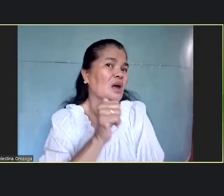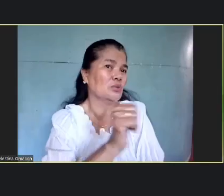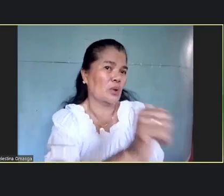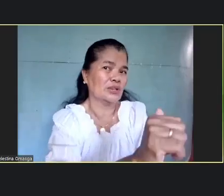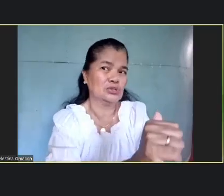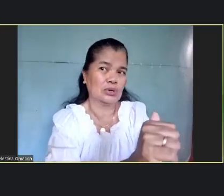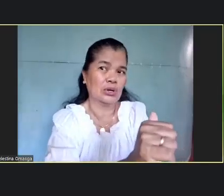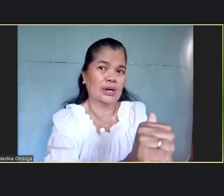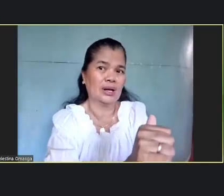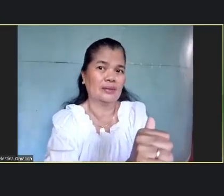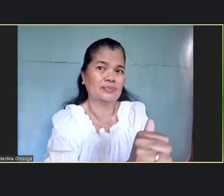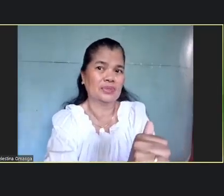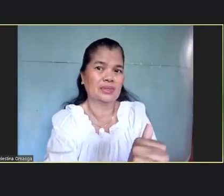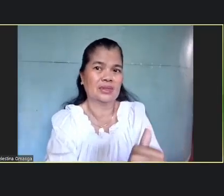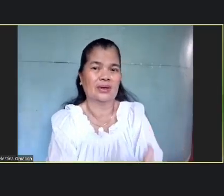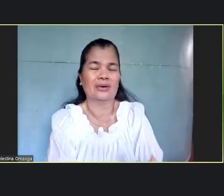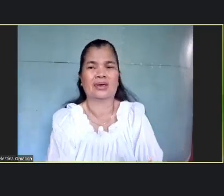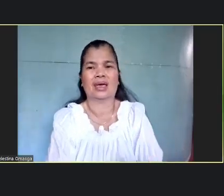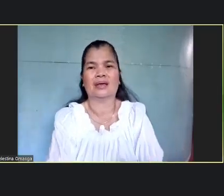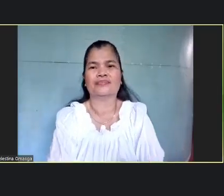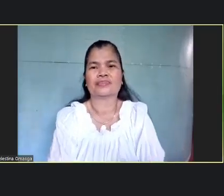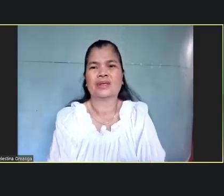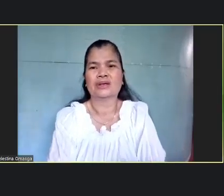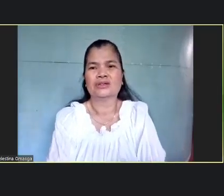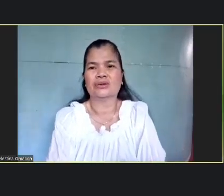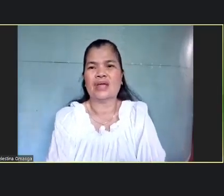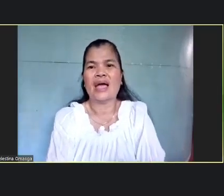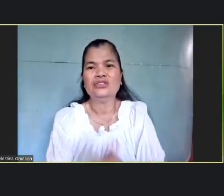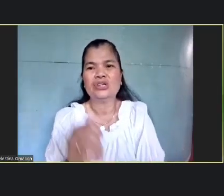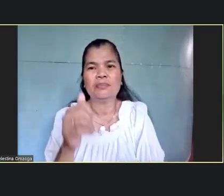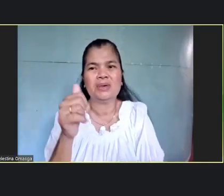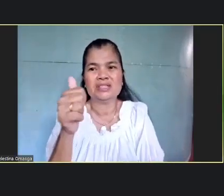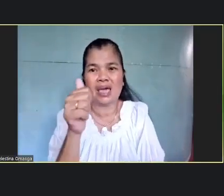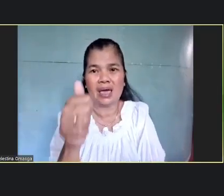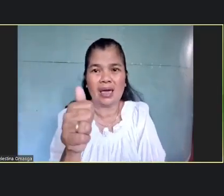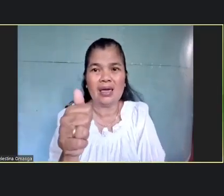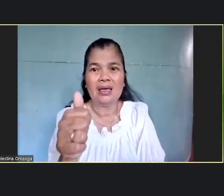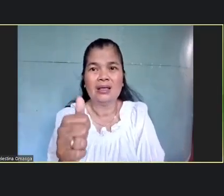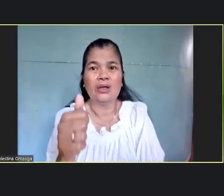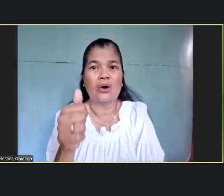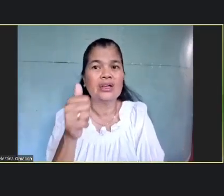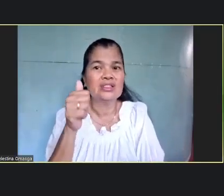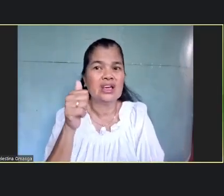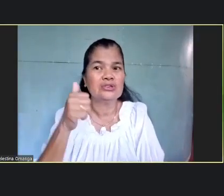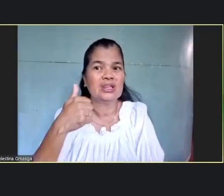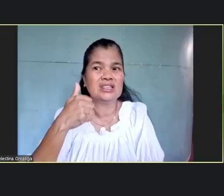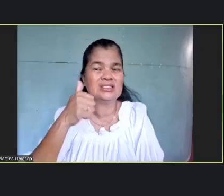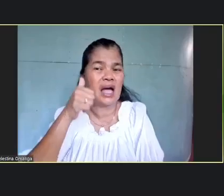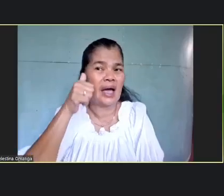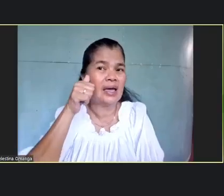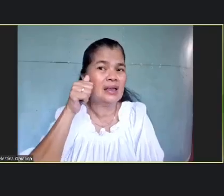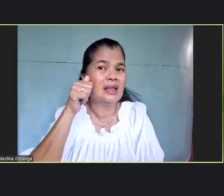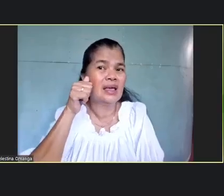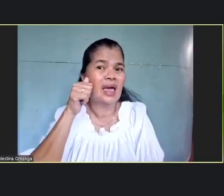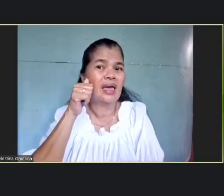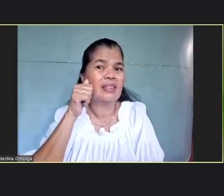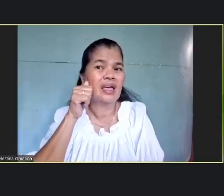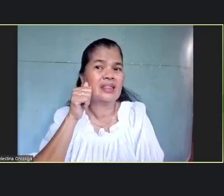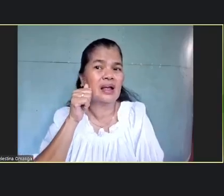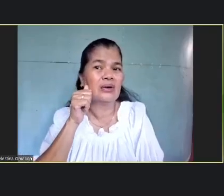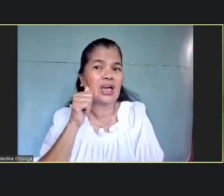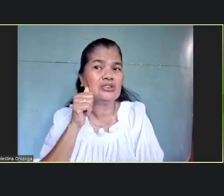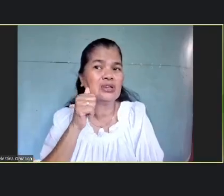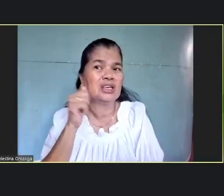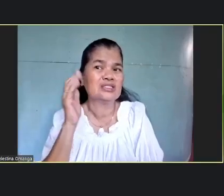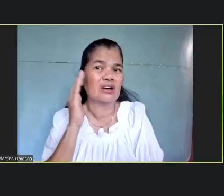movement downwards yung girl. Okay, so the hand shape is A, the orientation is side, and